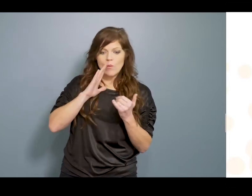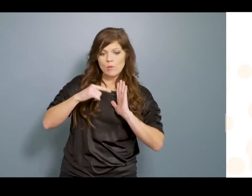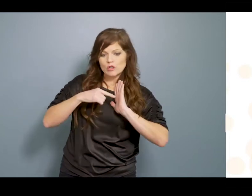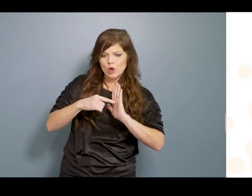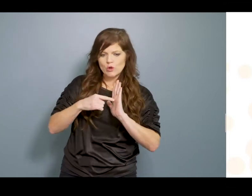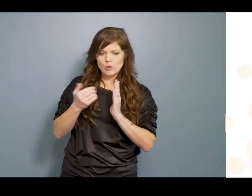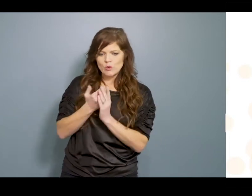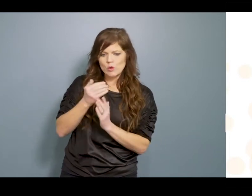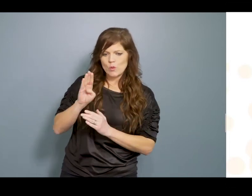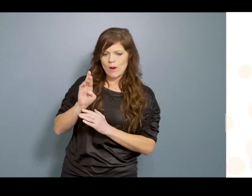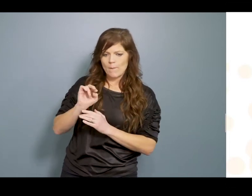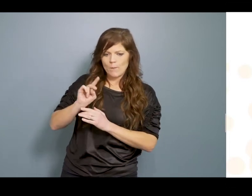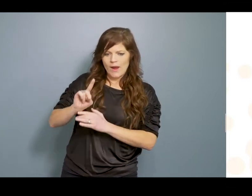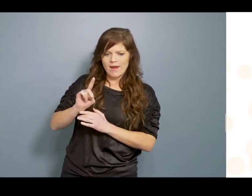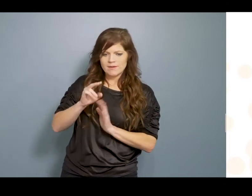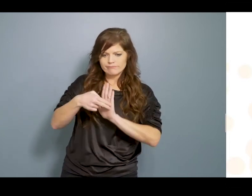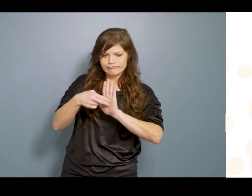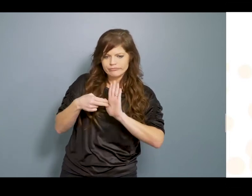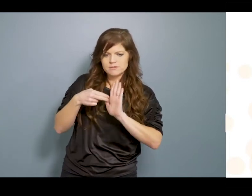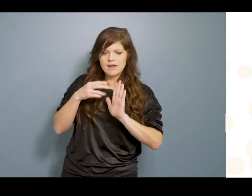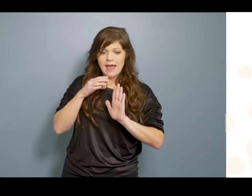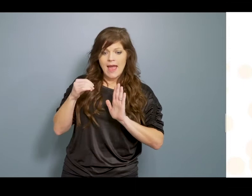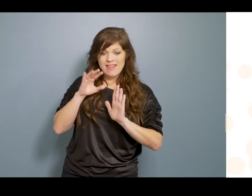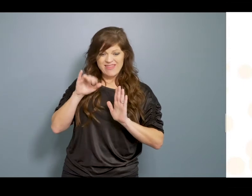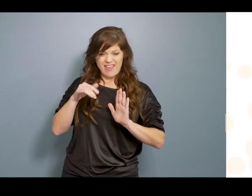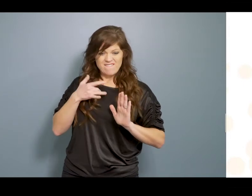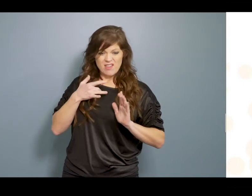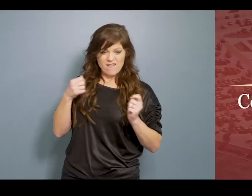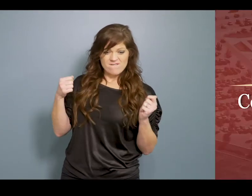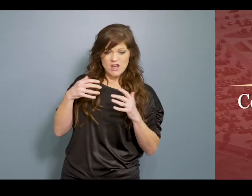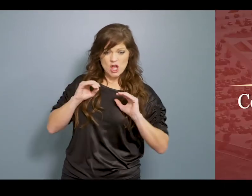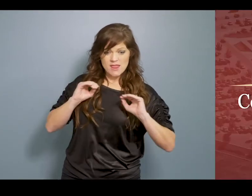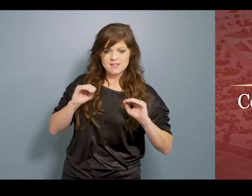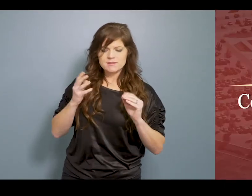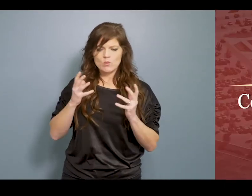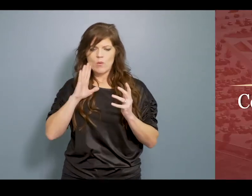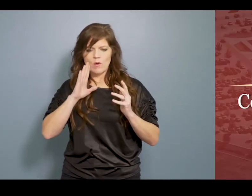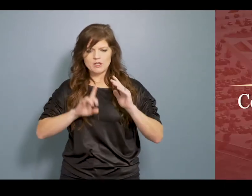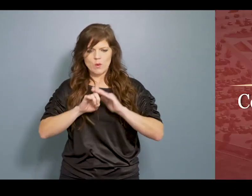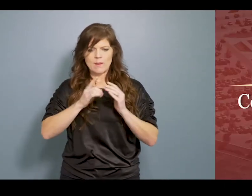and the new bold and fearless mindset is coming soon to you. Here you go.